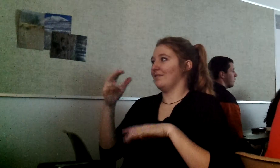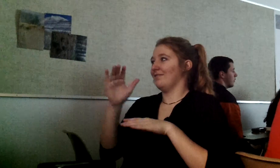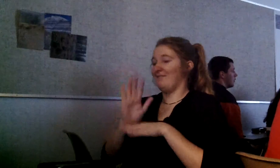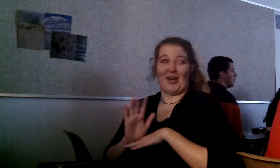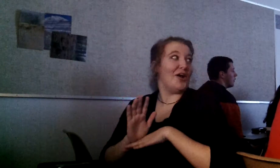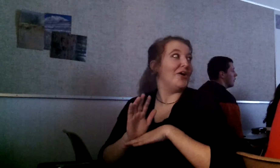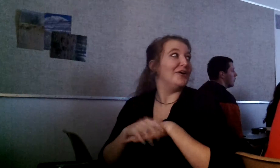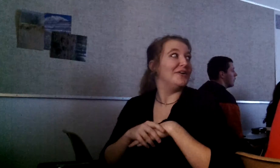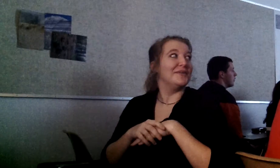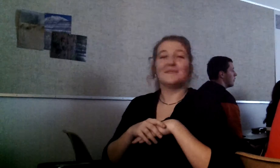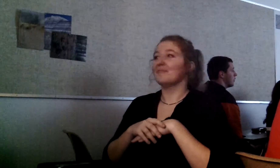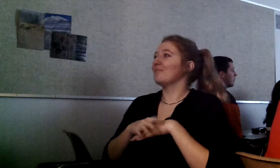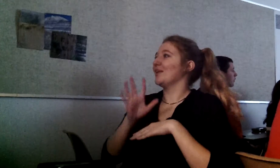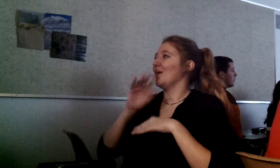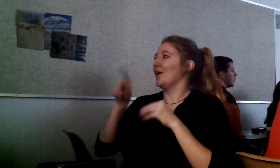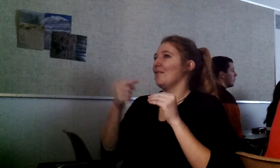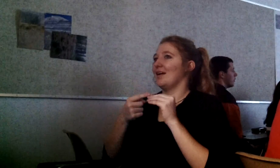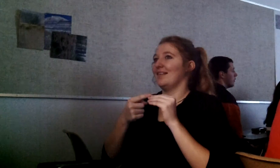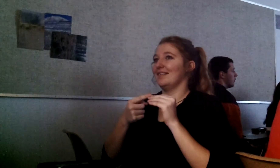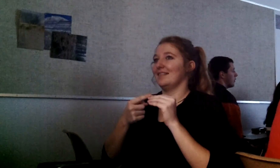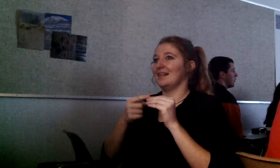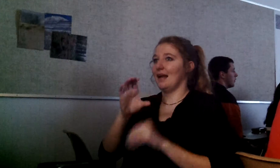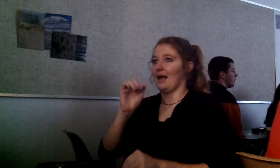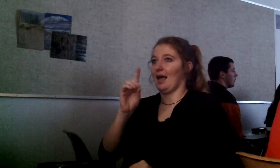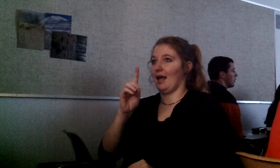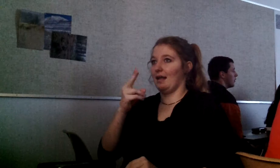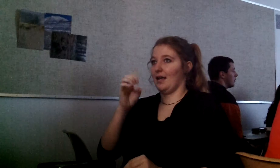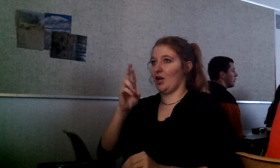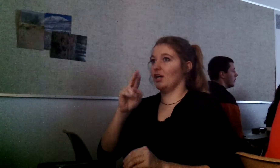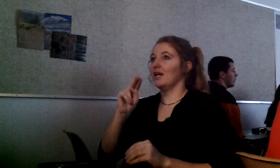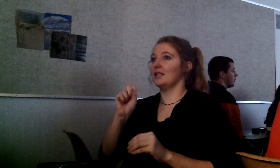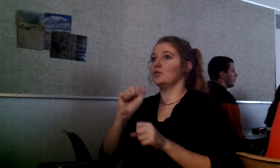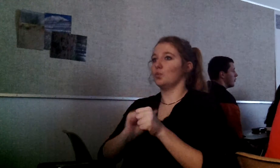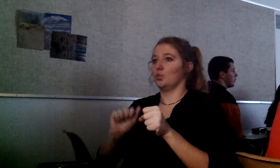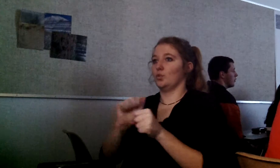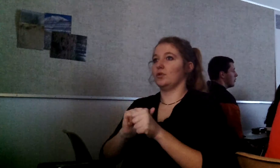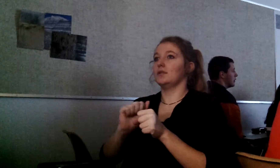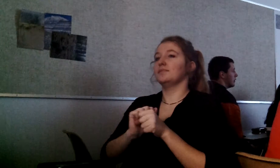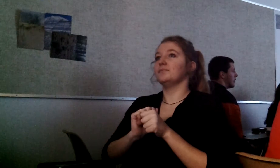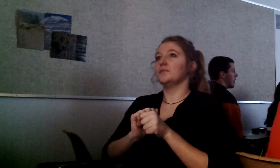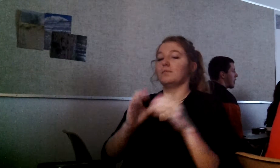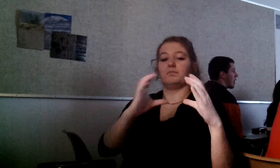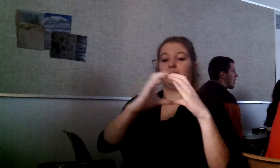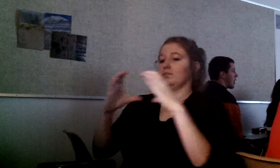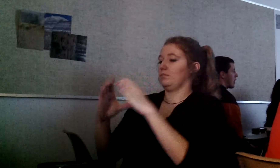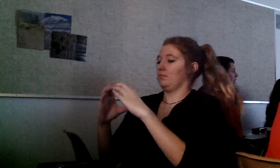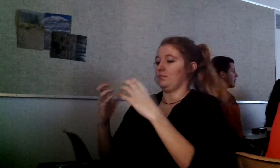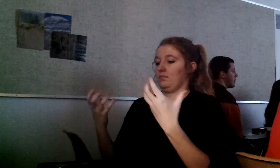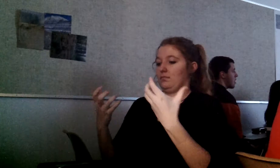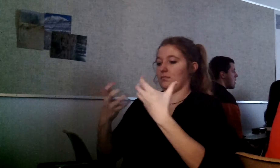is talking about how cadherins work. Junctions between cells take several forms. Adherens are the